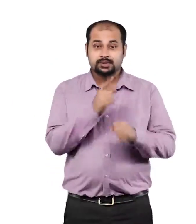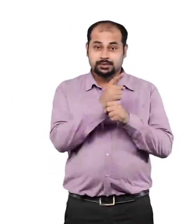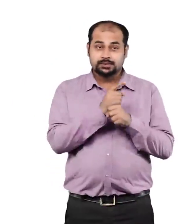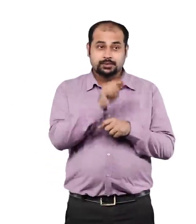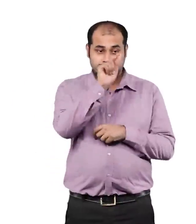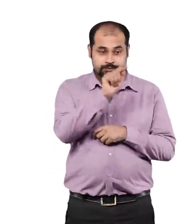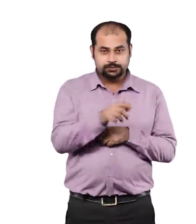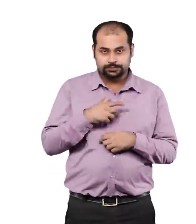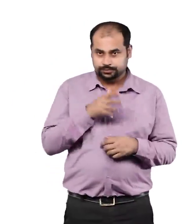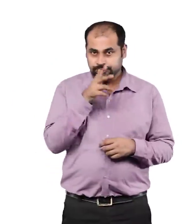Footnote: